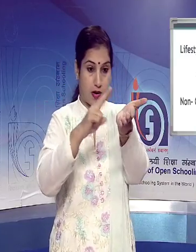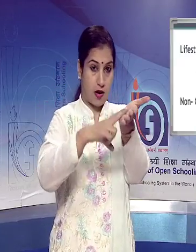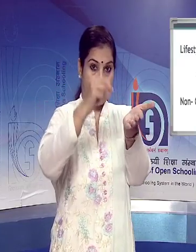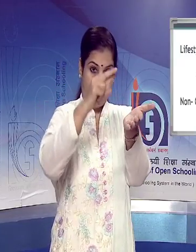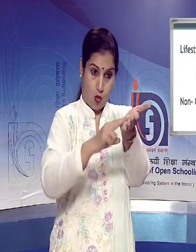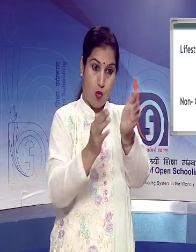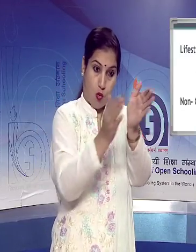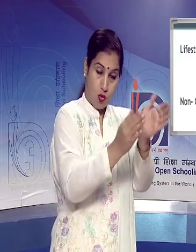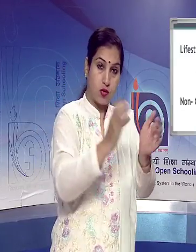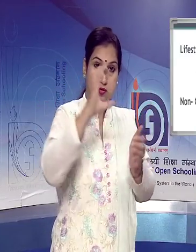non-communicable diseases.